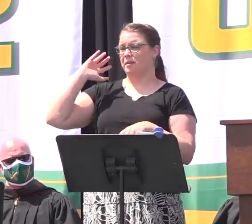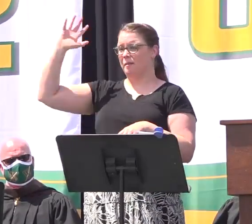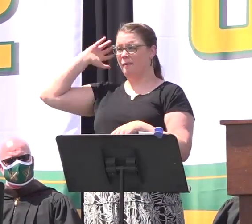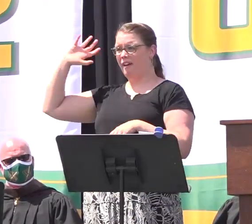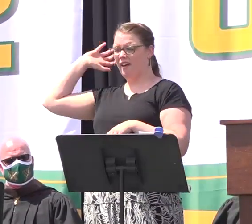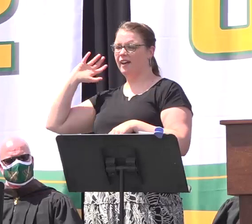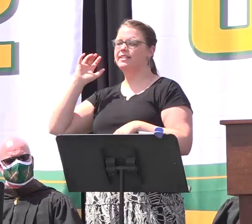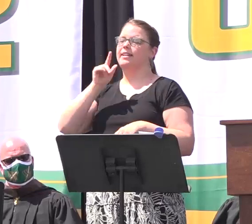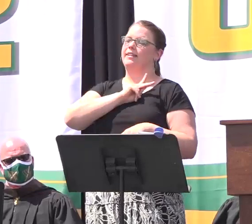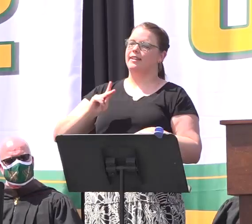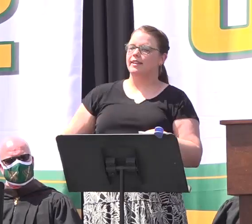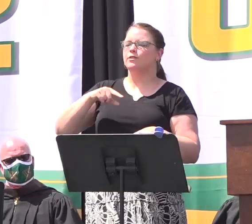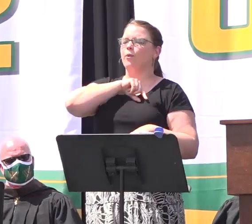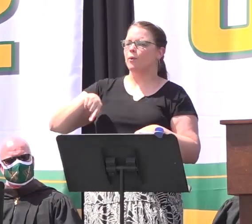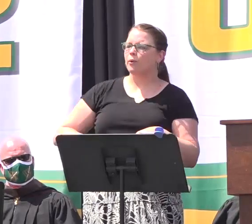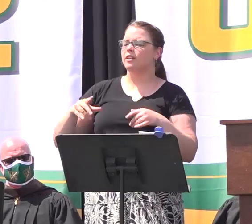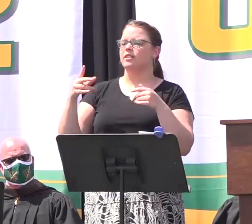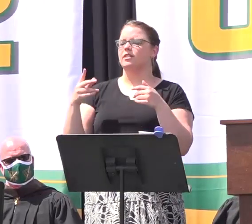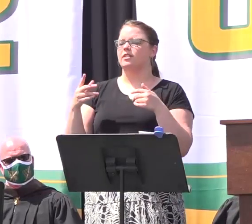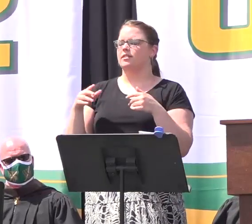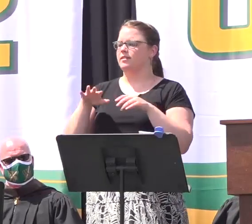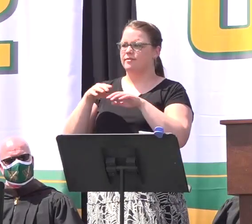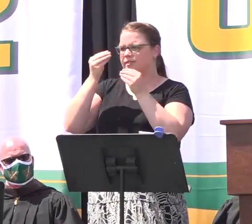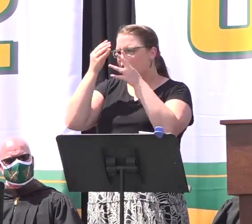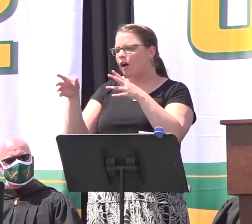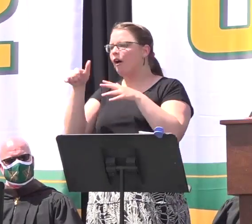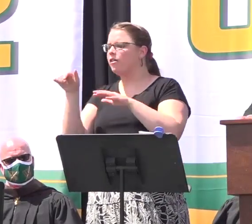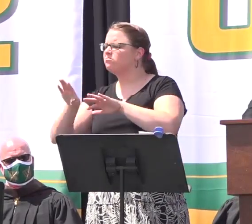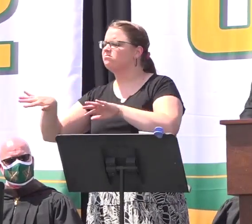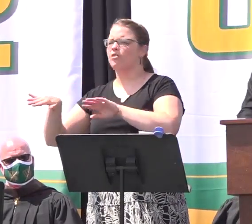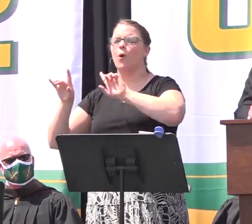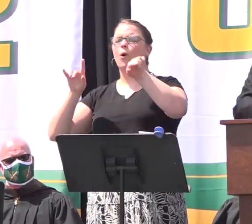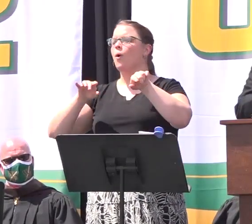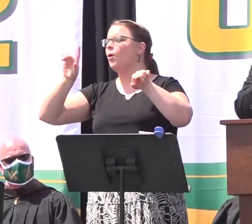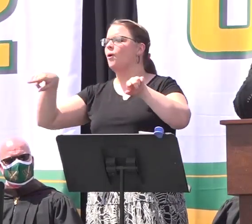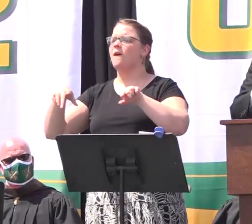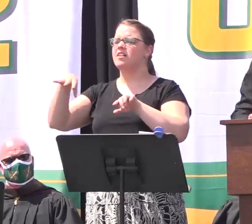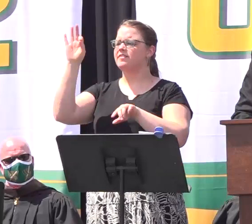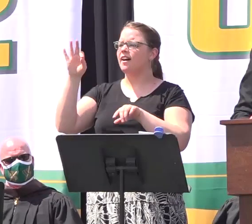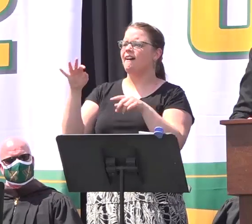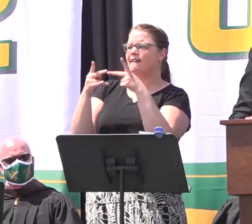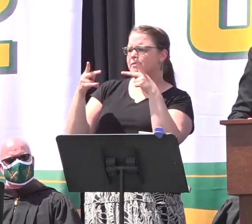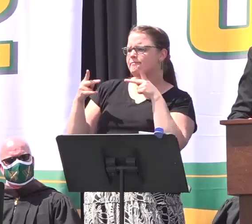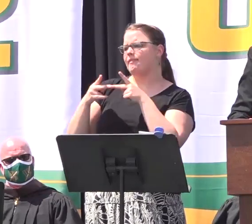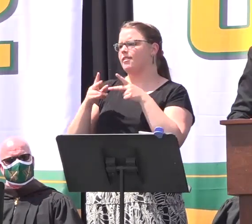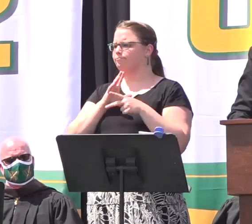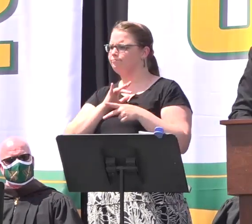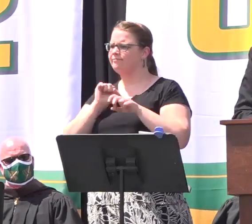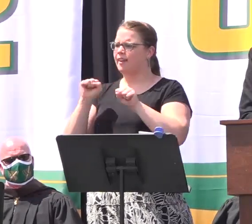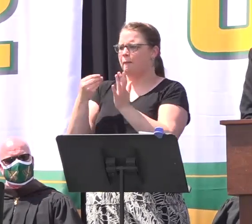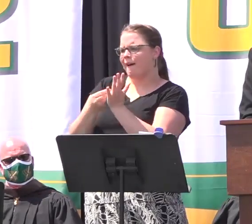to find a place to go to make money, they were sending them all over, and all of those were going back and saying that this place that we call South